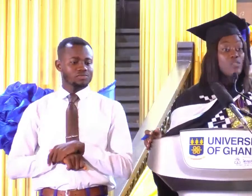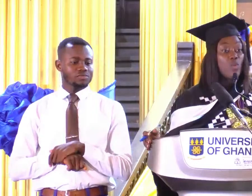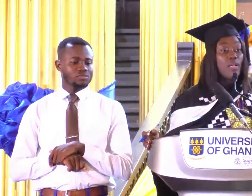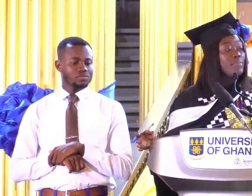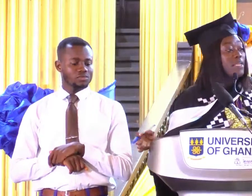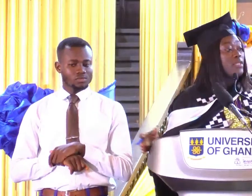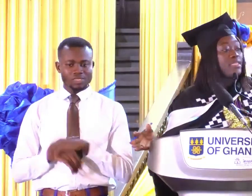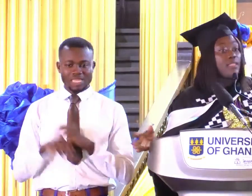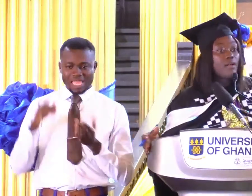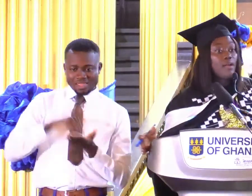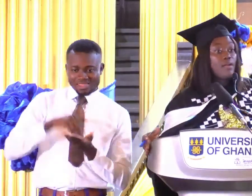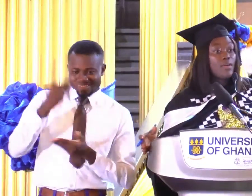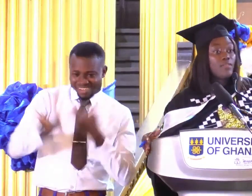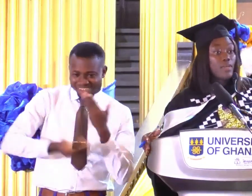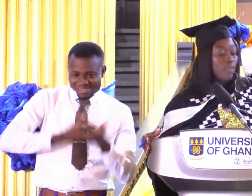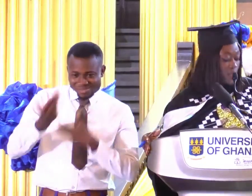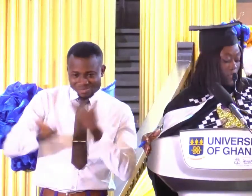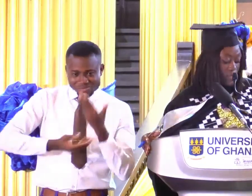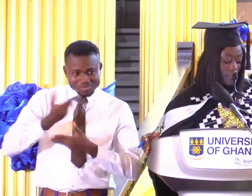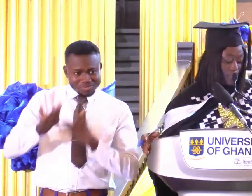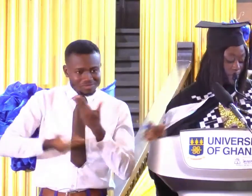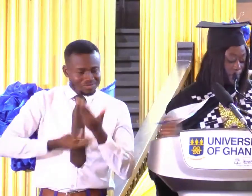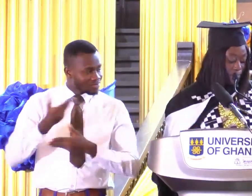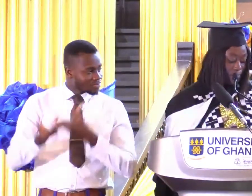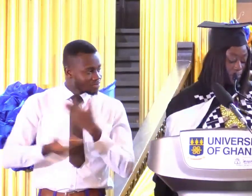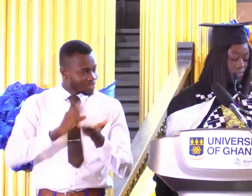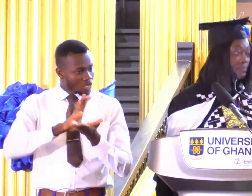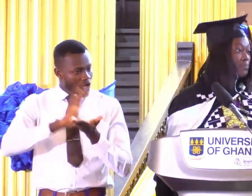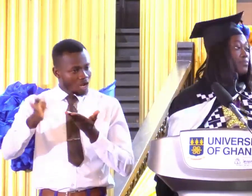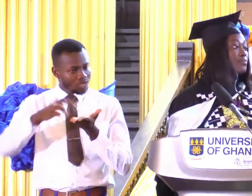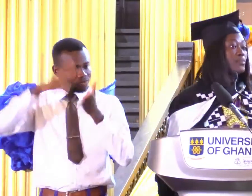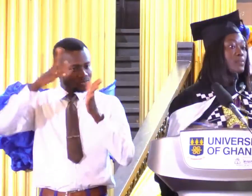Please welcome them with a round of applause.